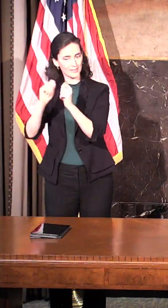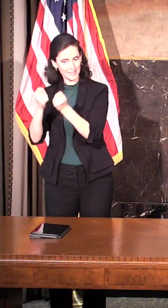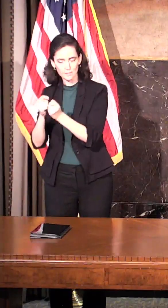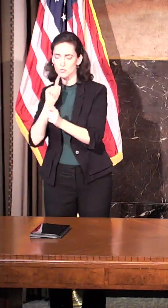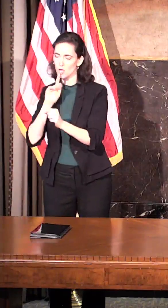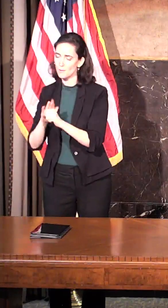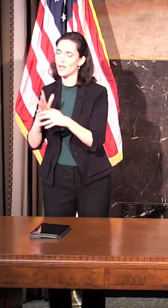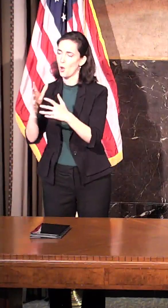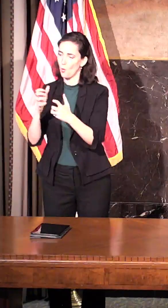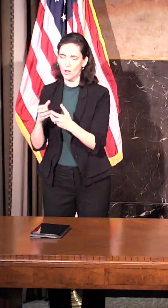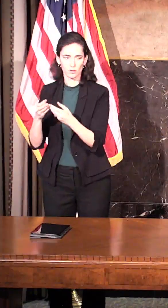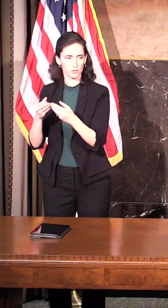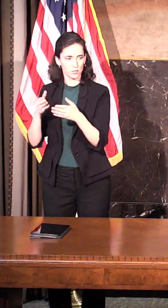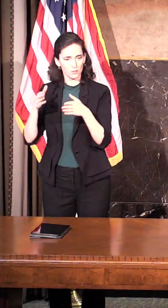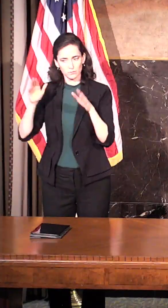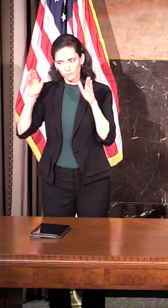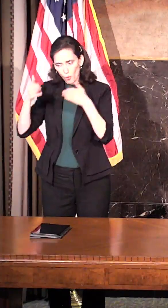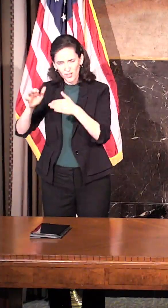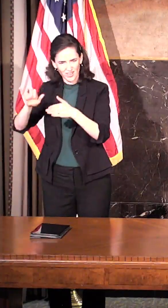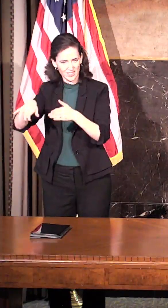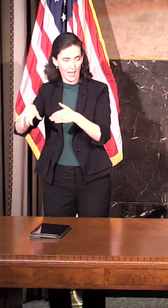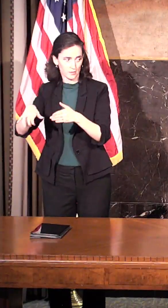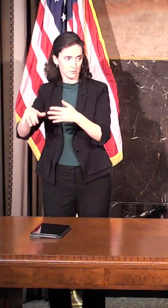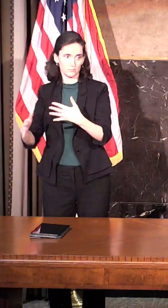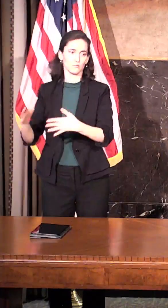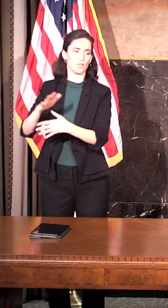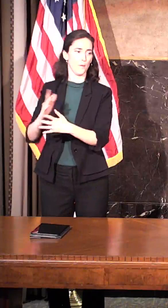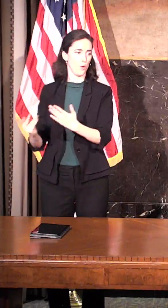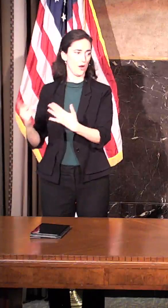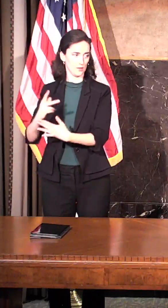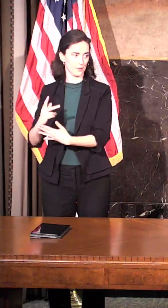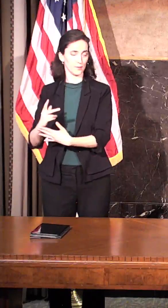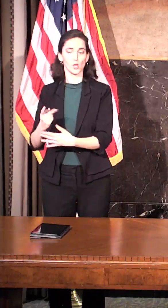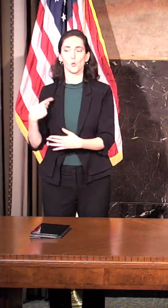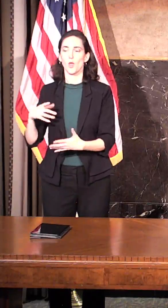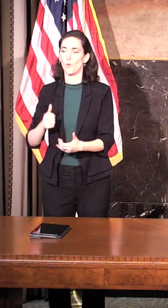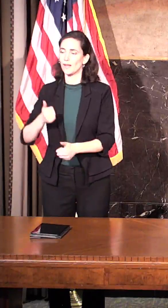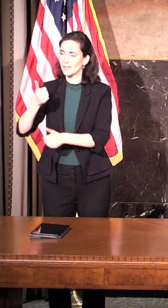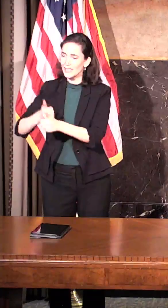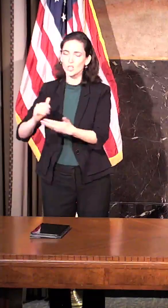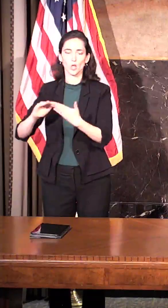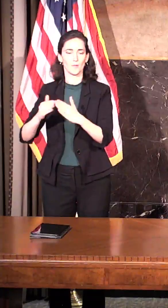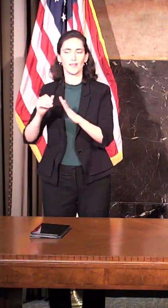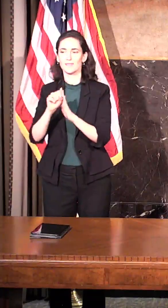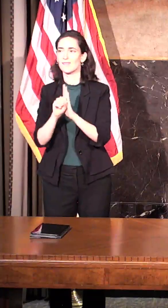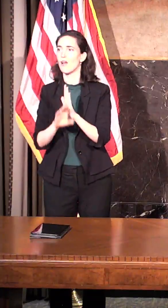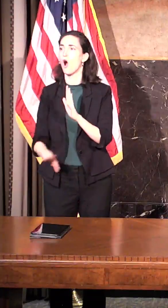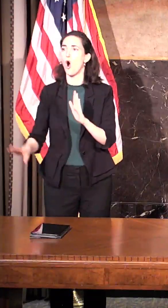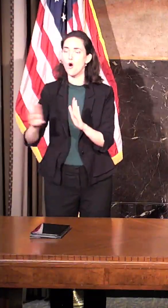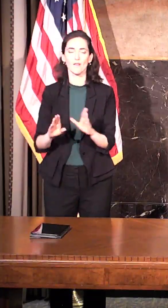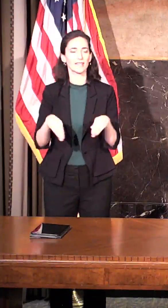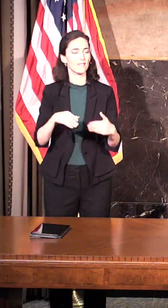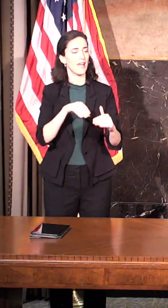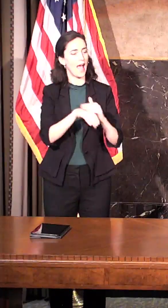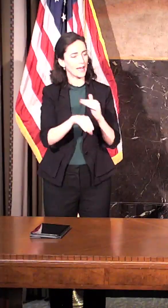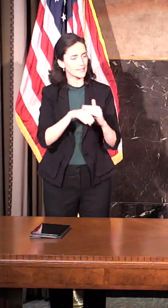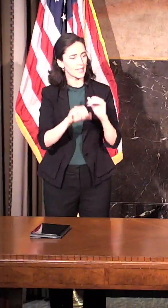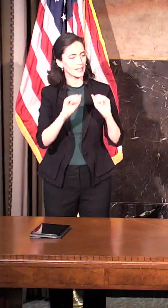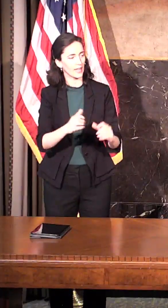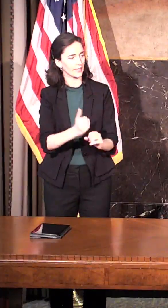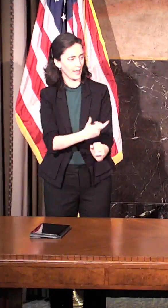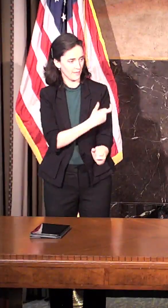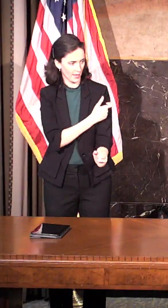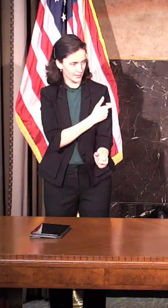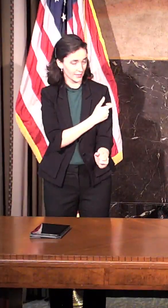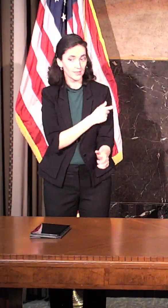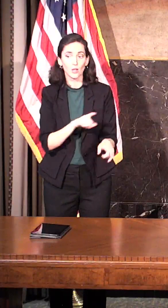that above really anything else right now. We want every single community in the state to have access to the vaccine and access